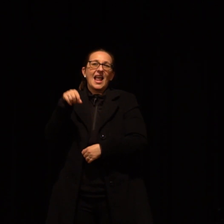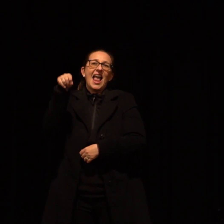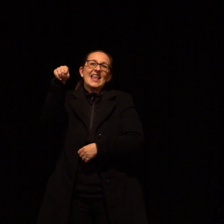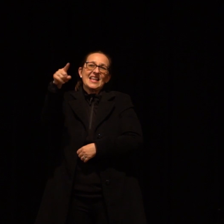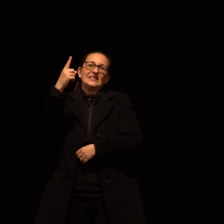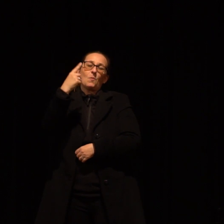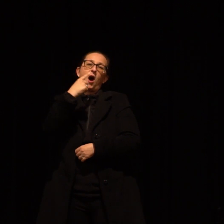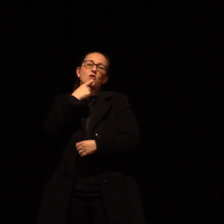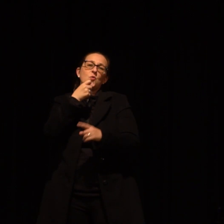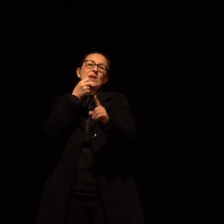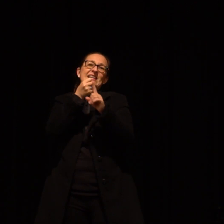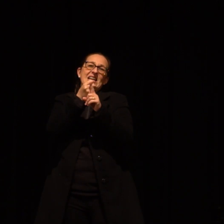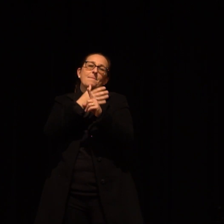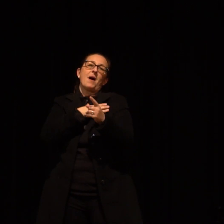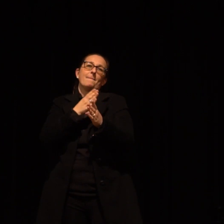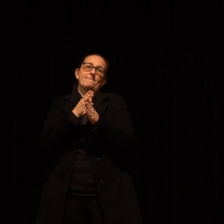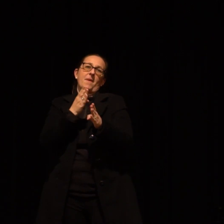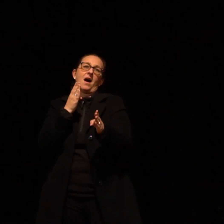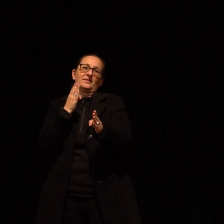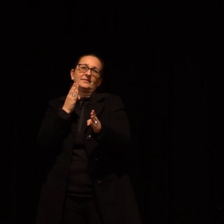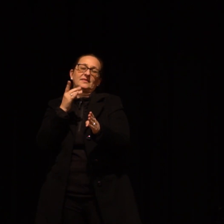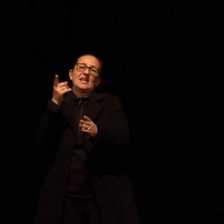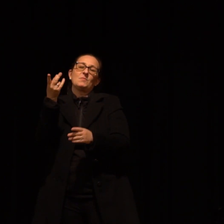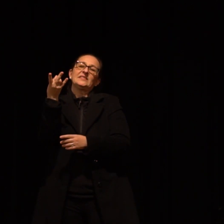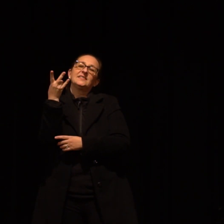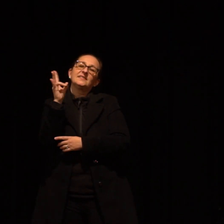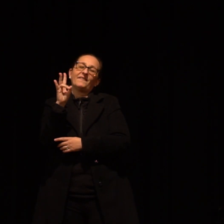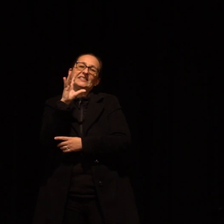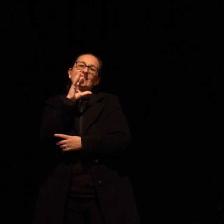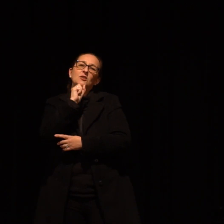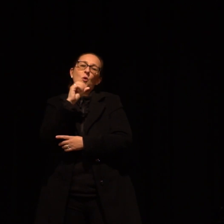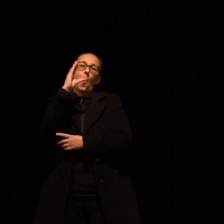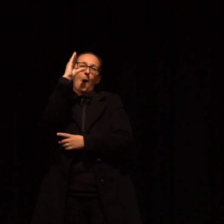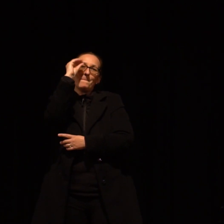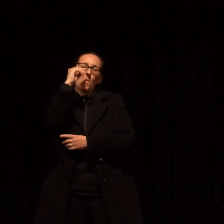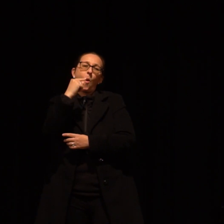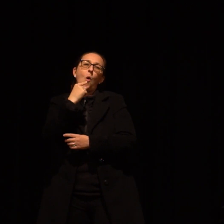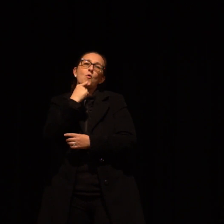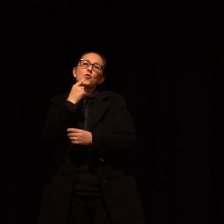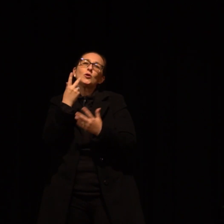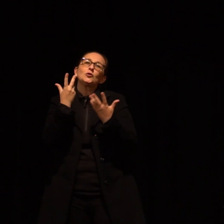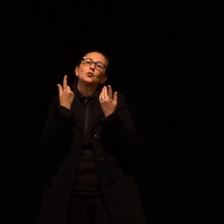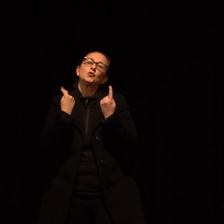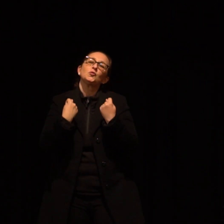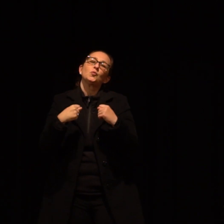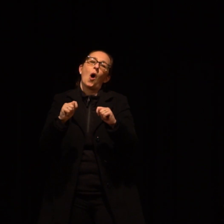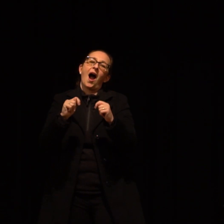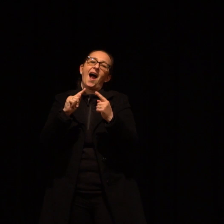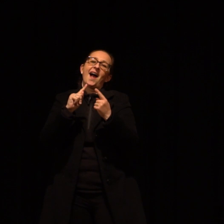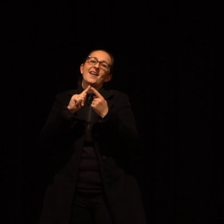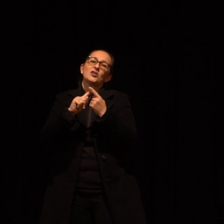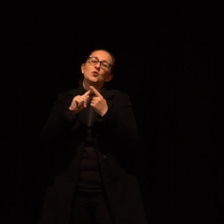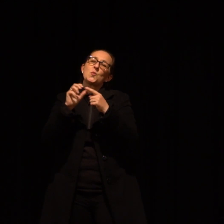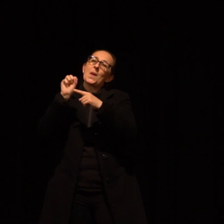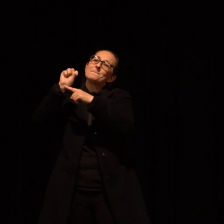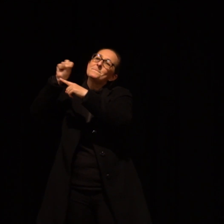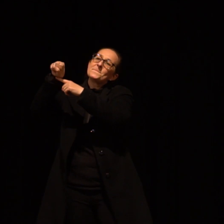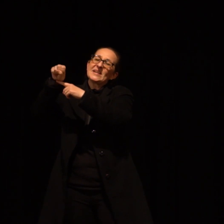that I cherished, he was the one who hit my bus. He was a 17-year-old boy who